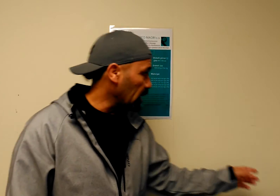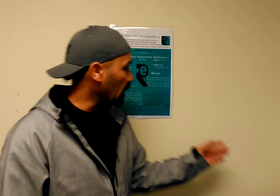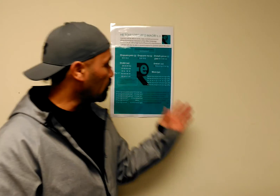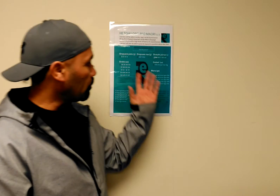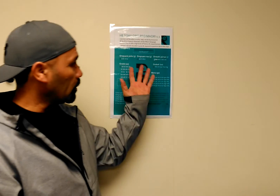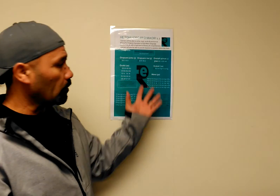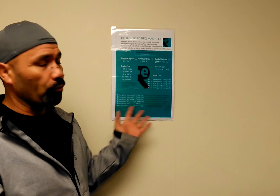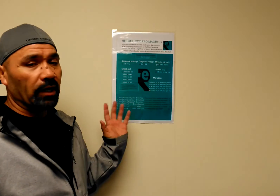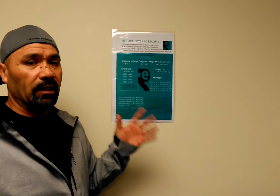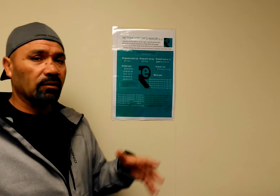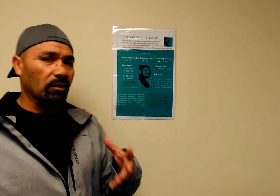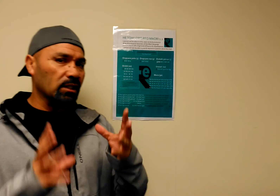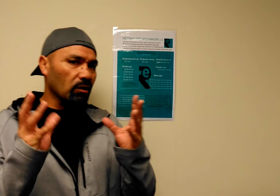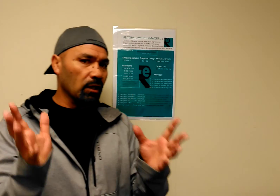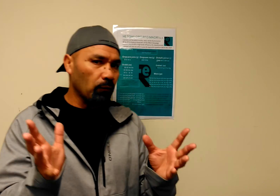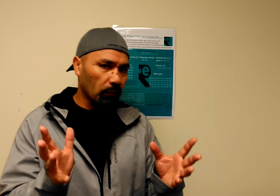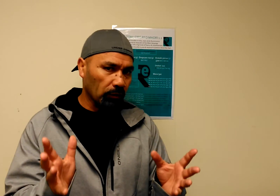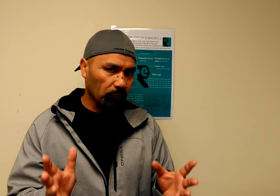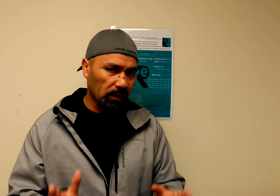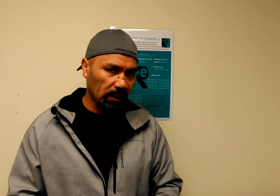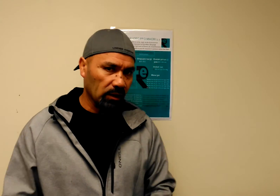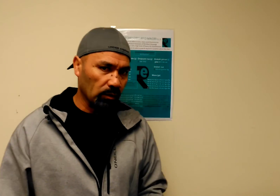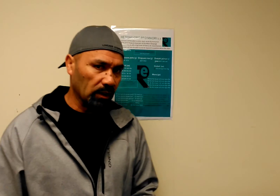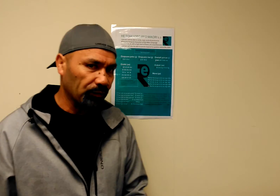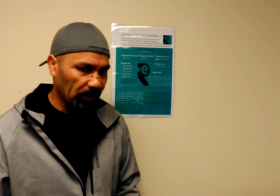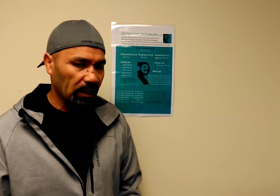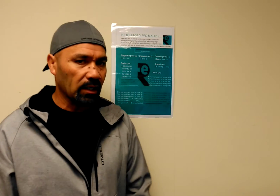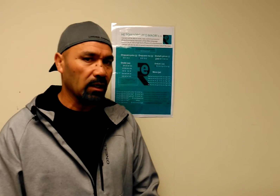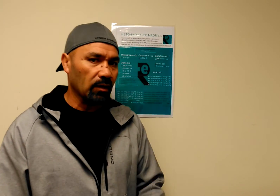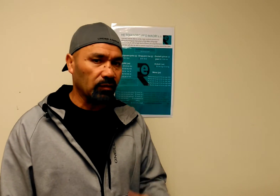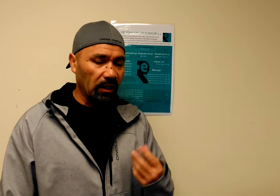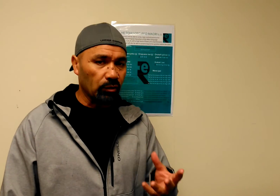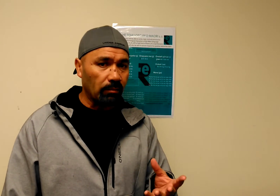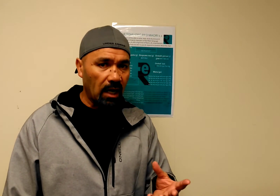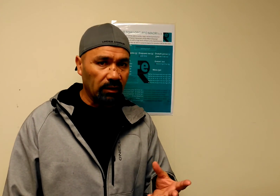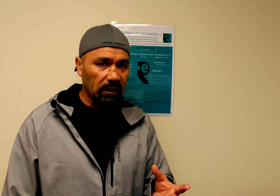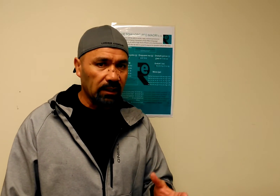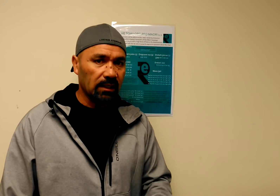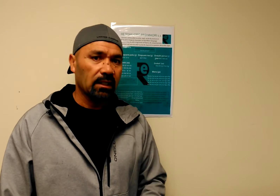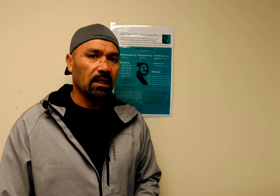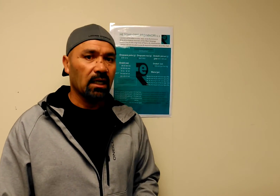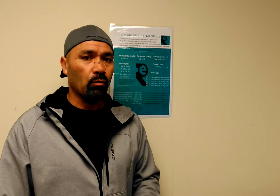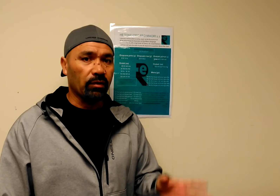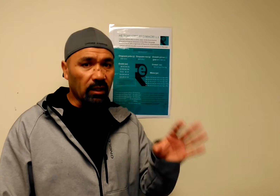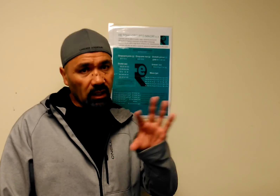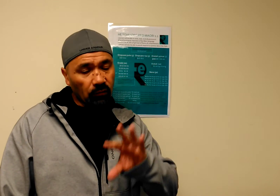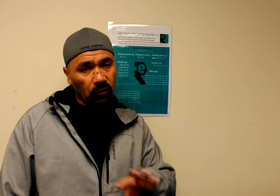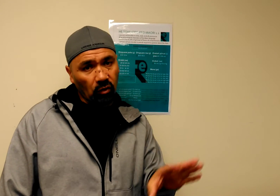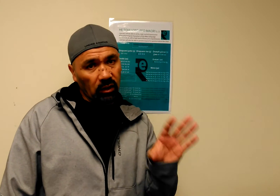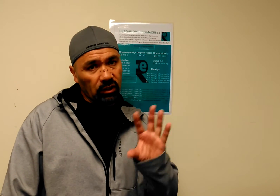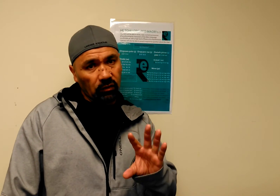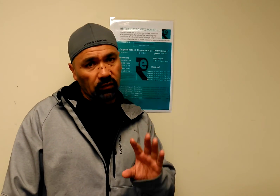have a bit of a breakdown. So there's 95 different sounds within Te Reo Māori, within the phonology of Te